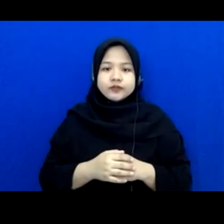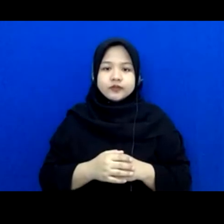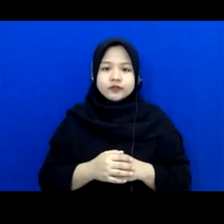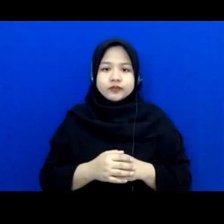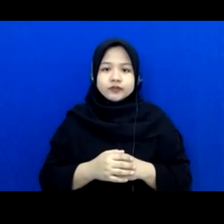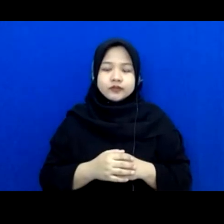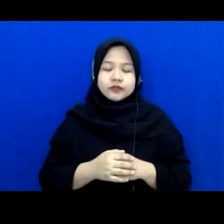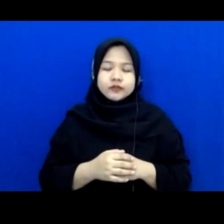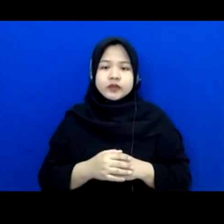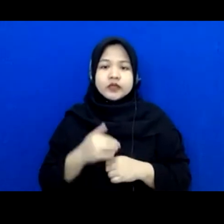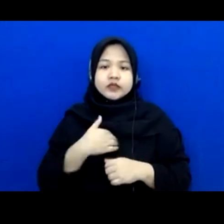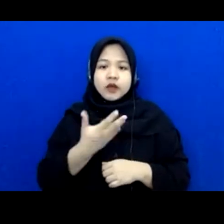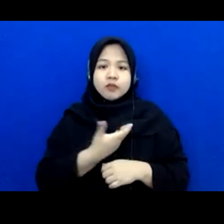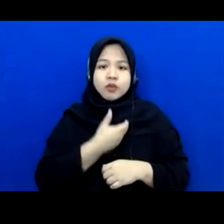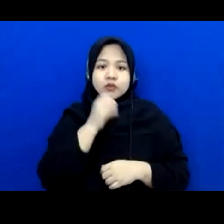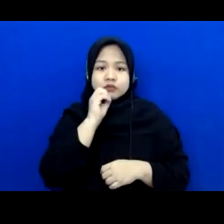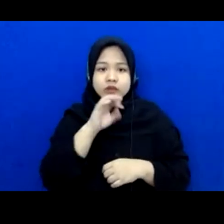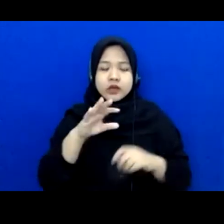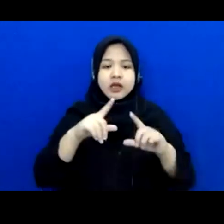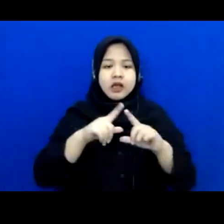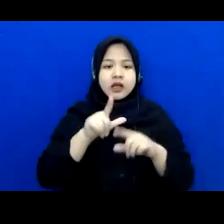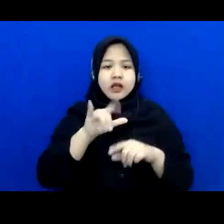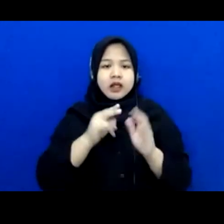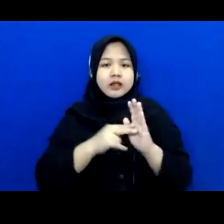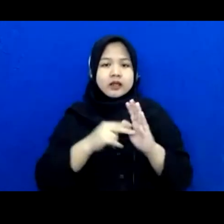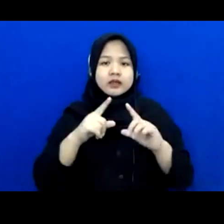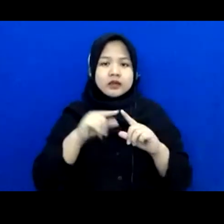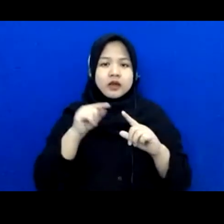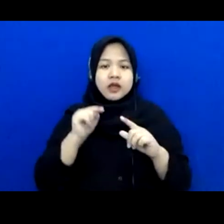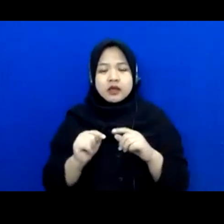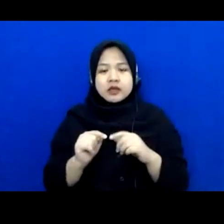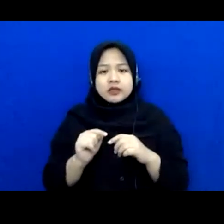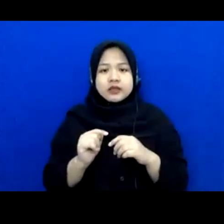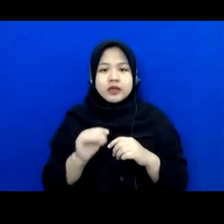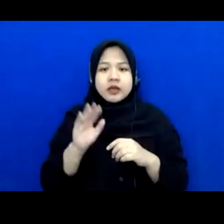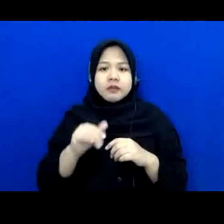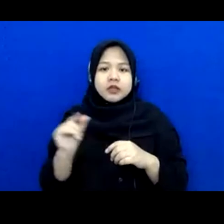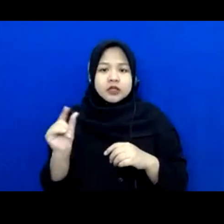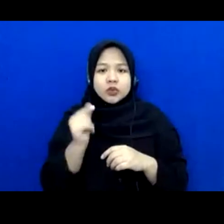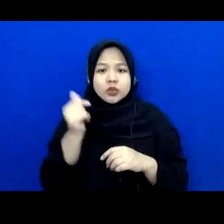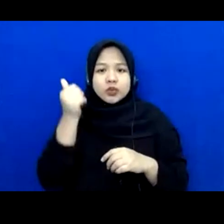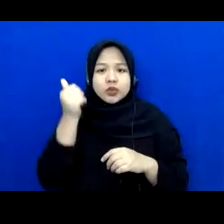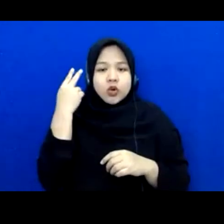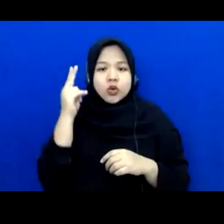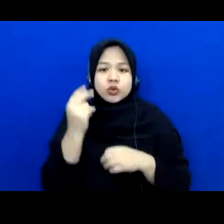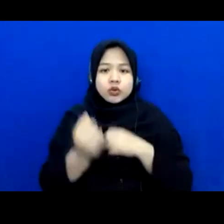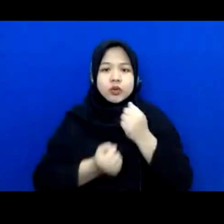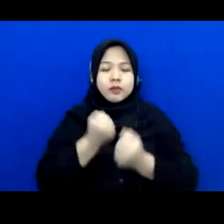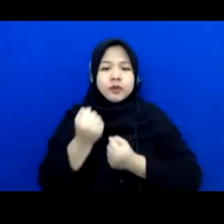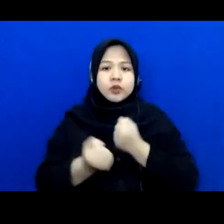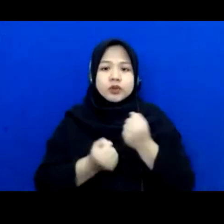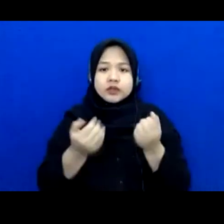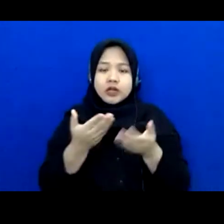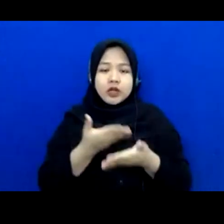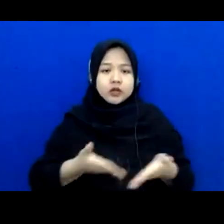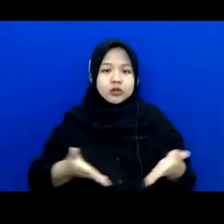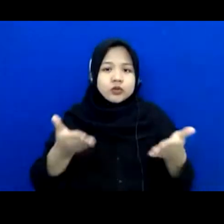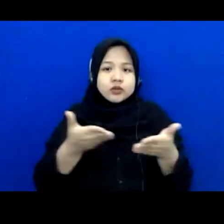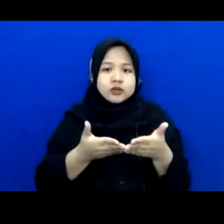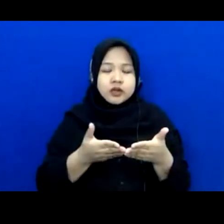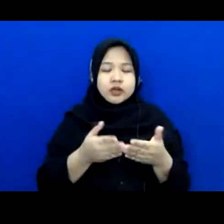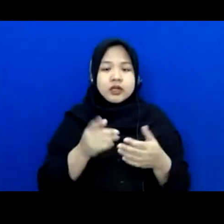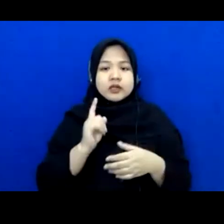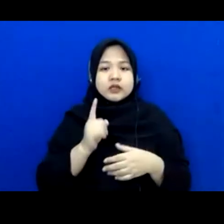I guess I would say Alina's unique features, there's three parts of our social enterprise. The first one is quality.